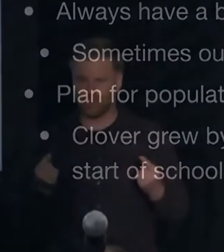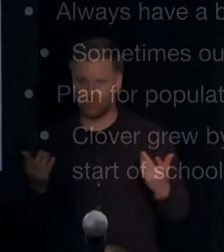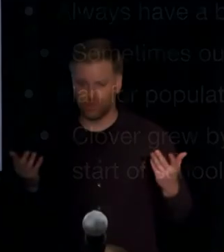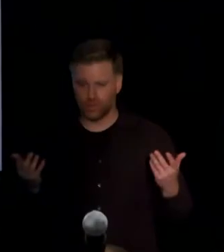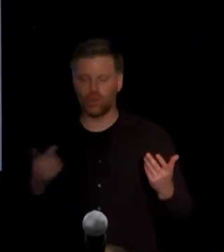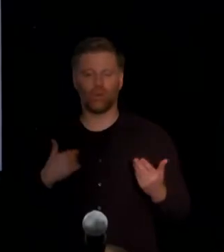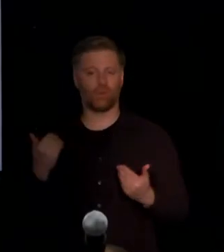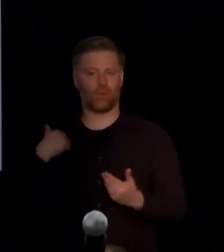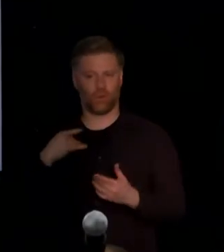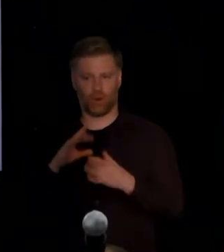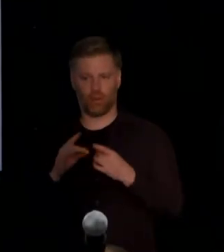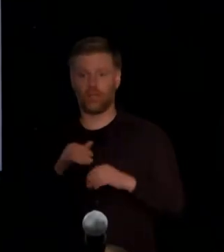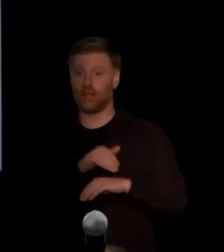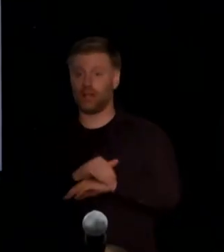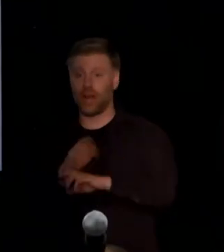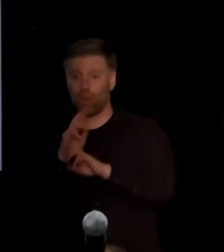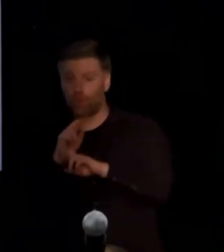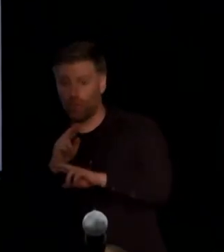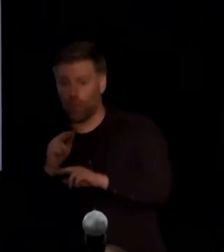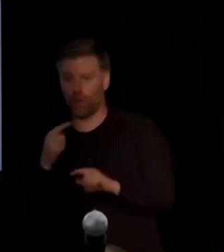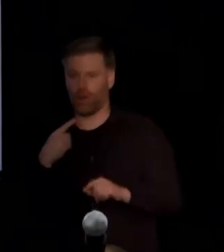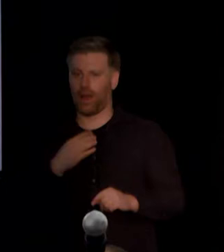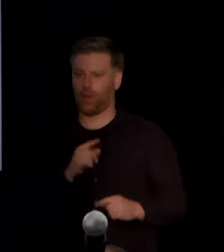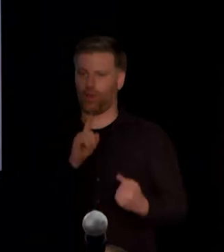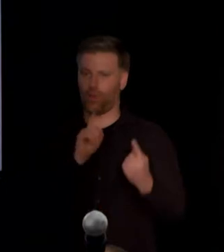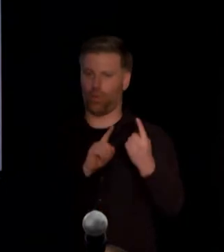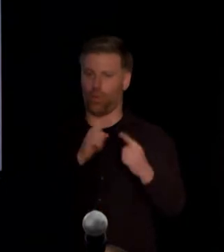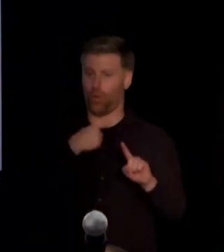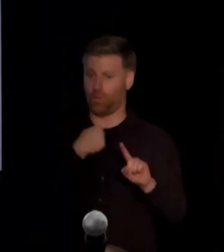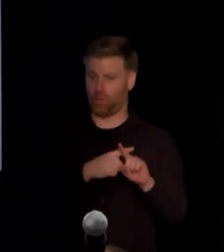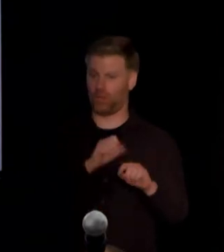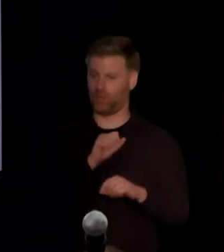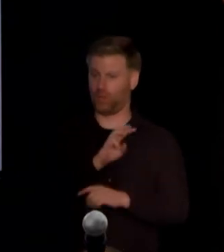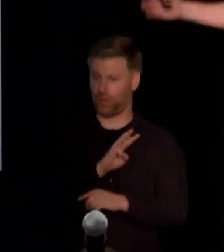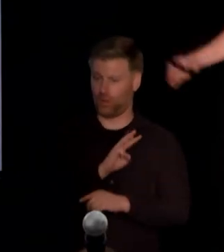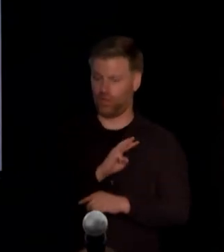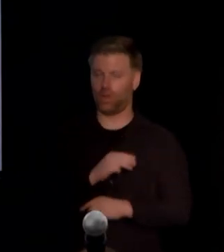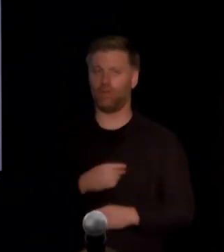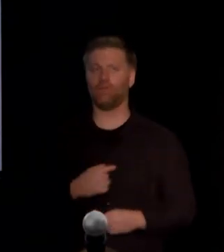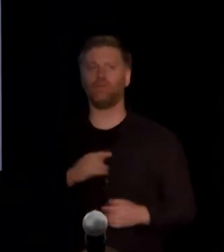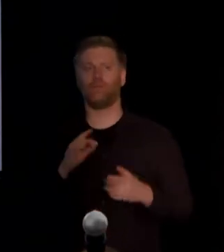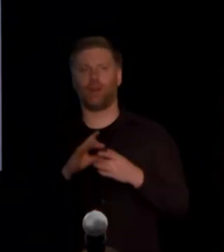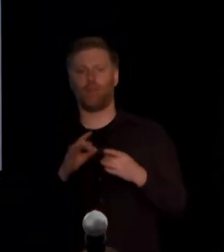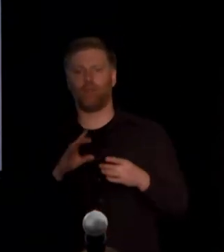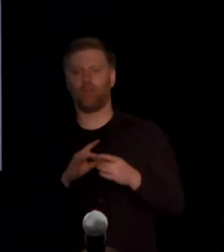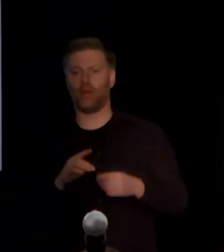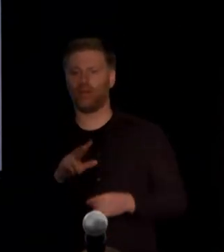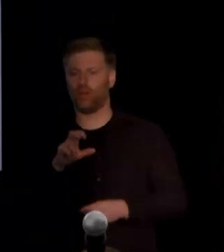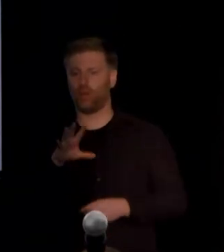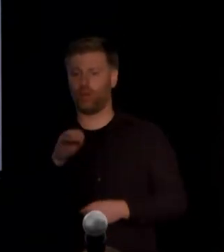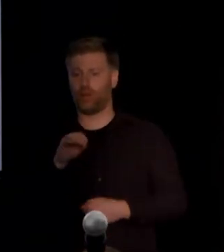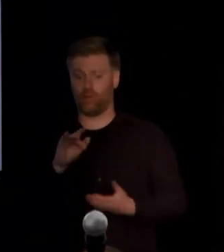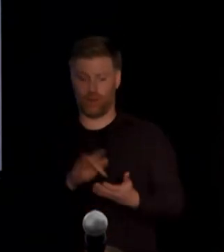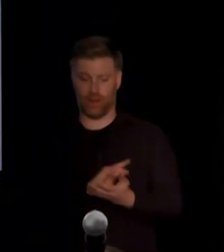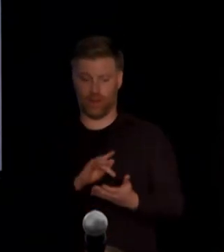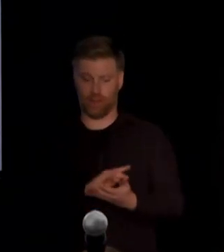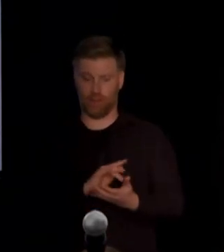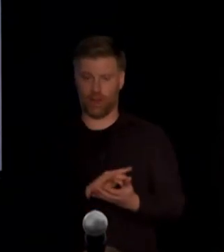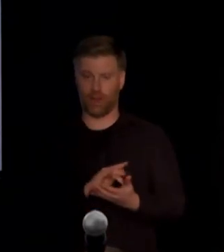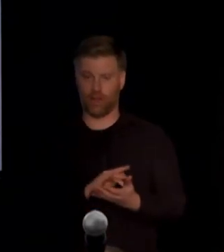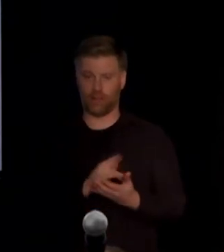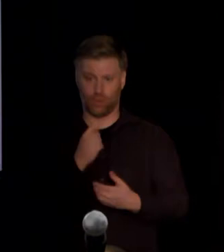earlier having a nightly report with our 1-to-1 Plus software. I'd mentioned building 350 iPads the year before,